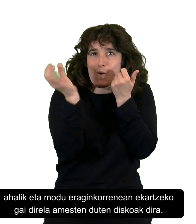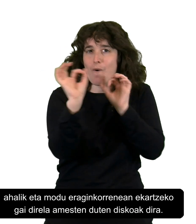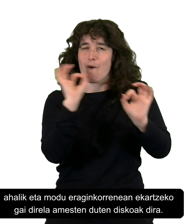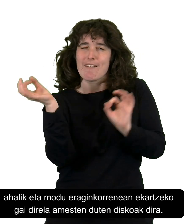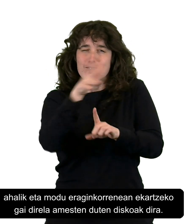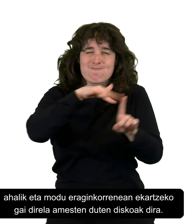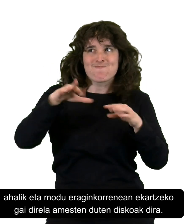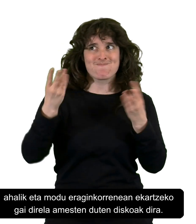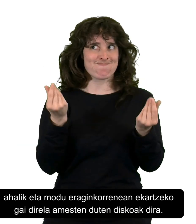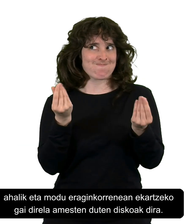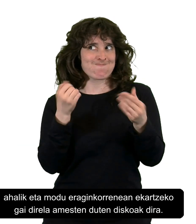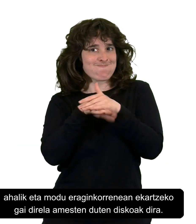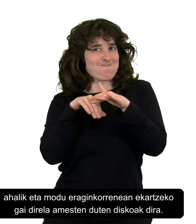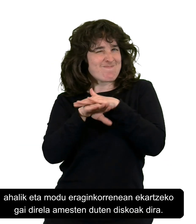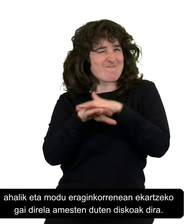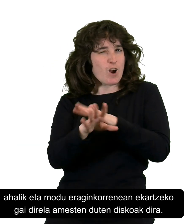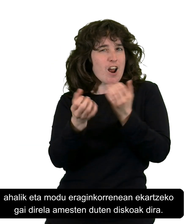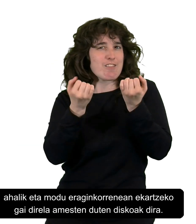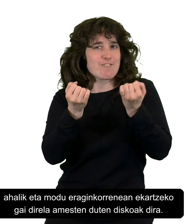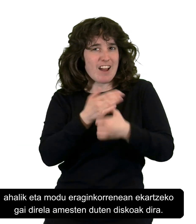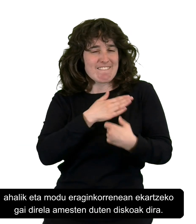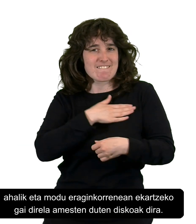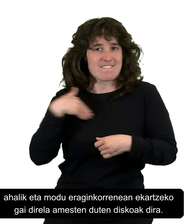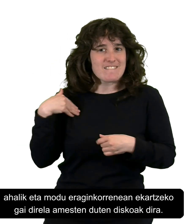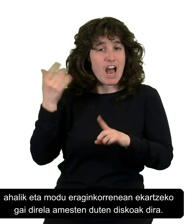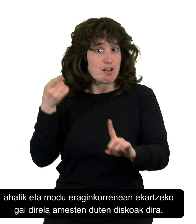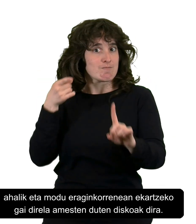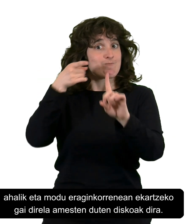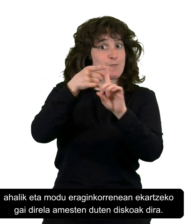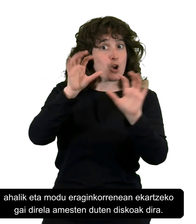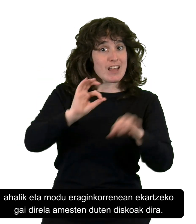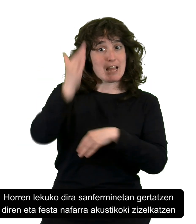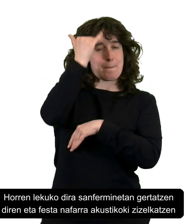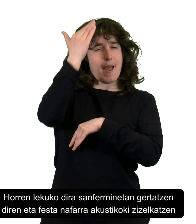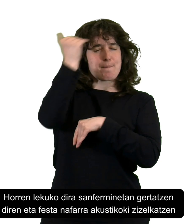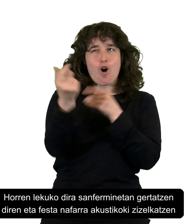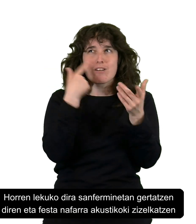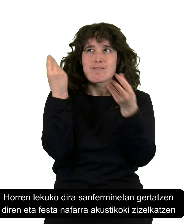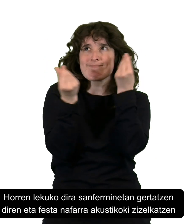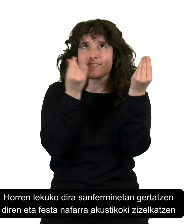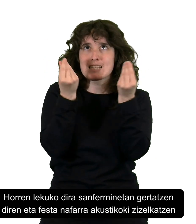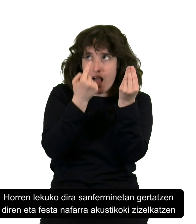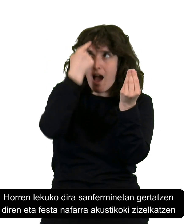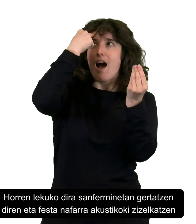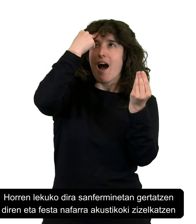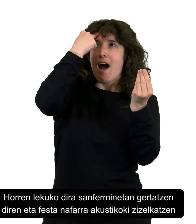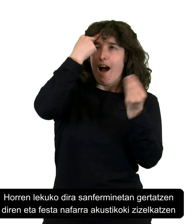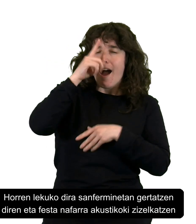eraginkorrenean ekartzeko gai direla amesten duten diskoak dira. Horren lekuko dira, San Ferminetan